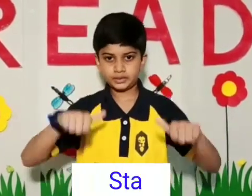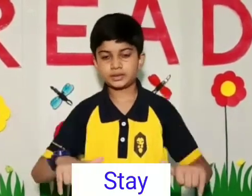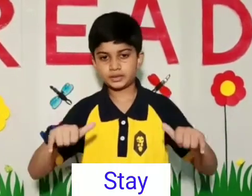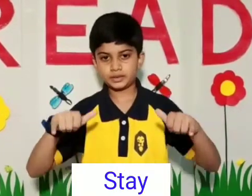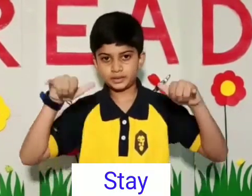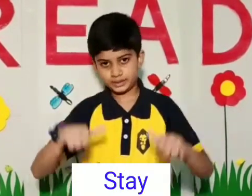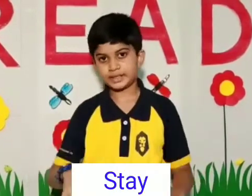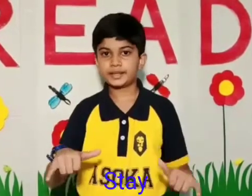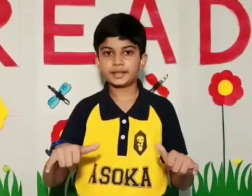stay,